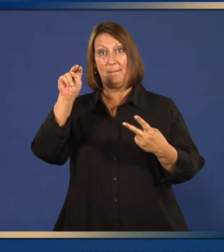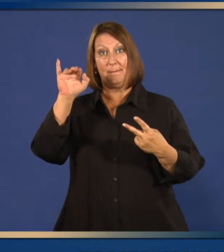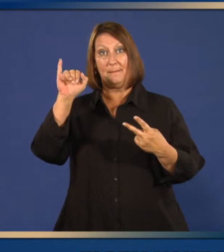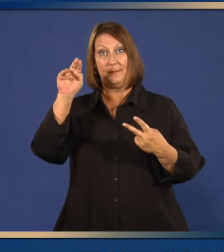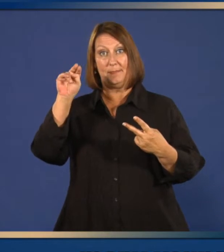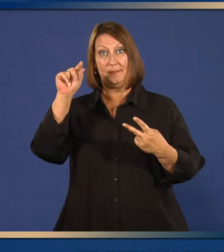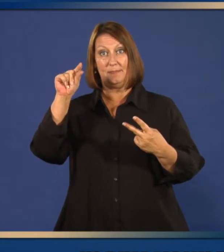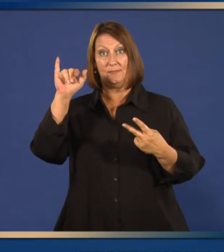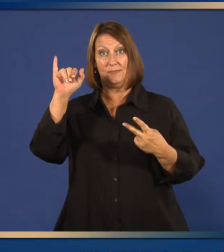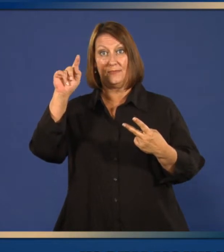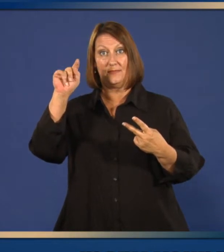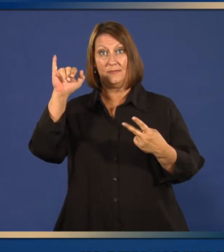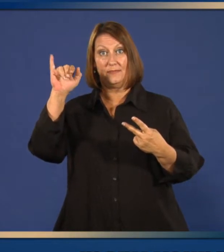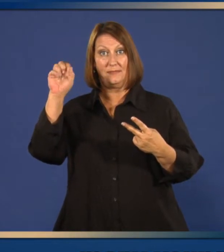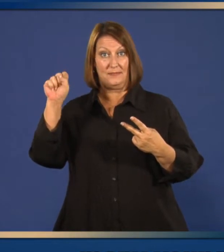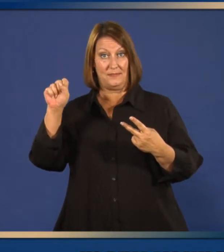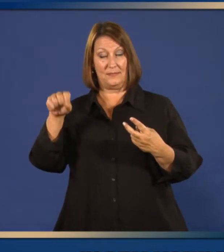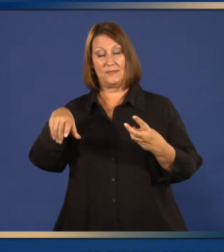meningitis,